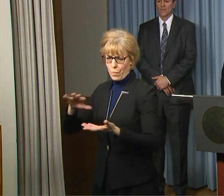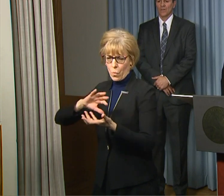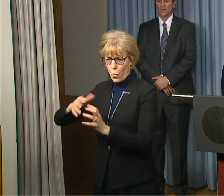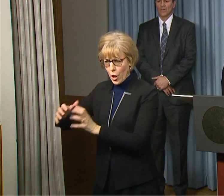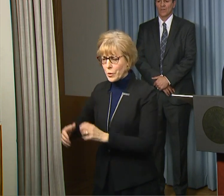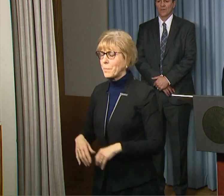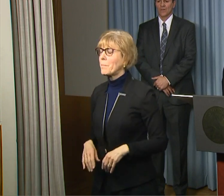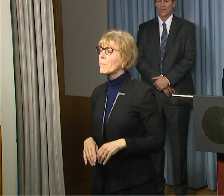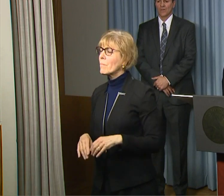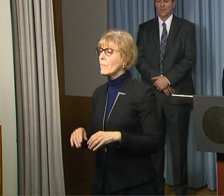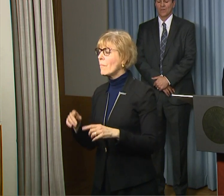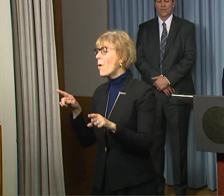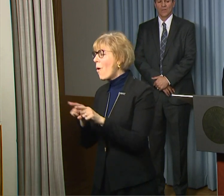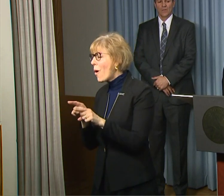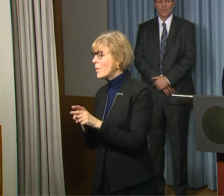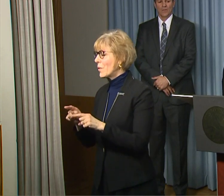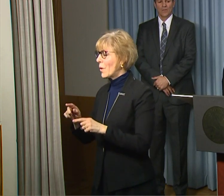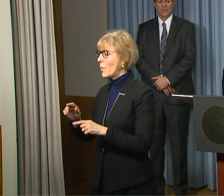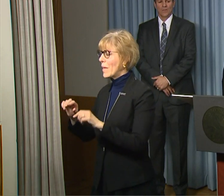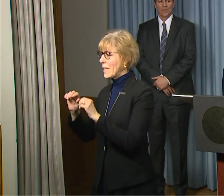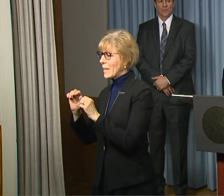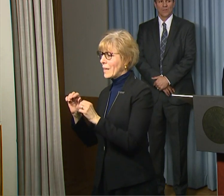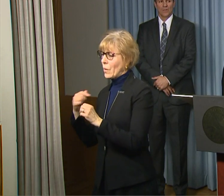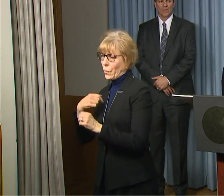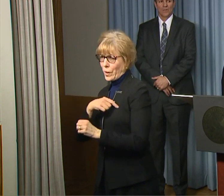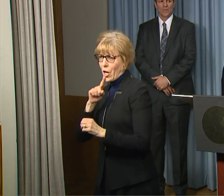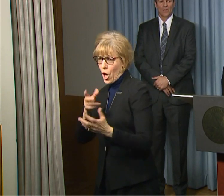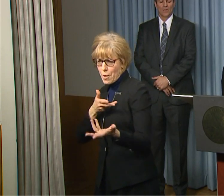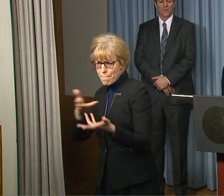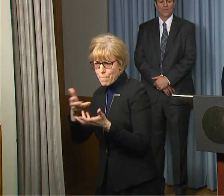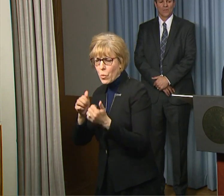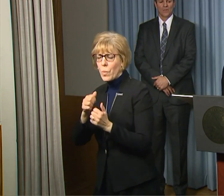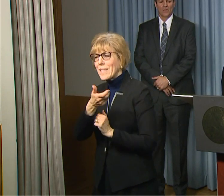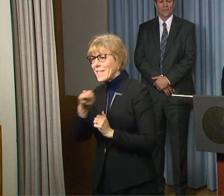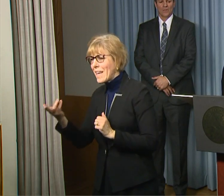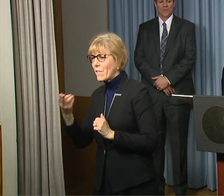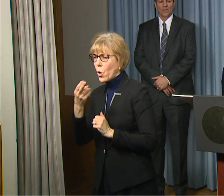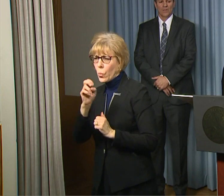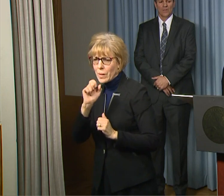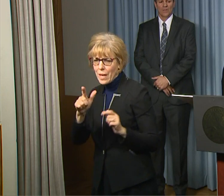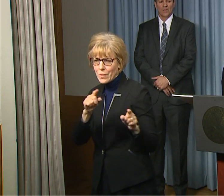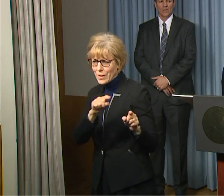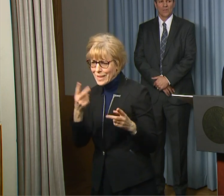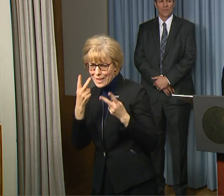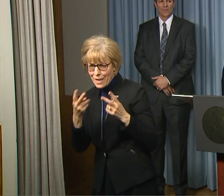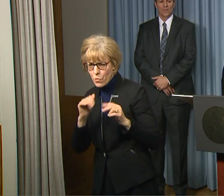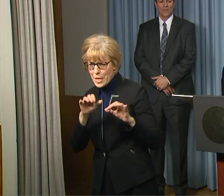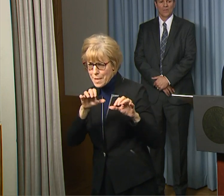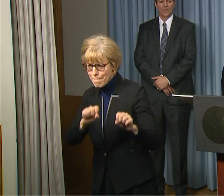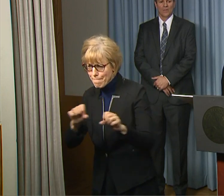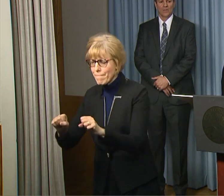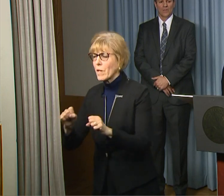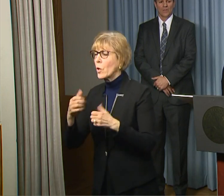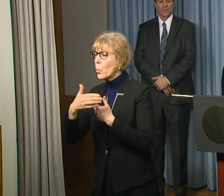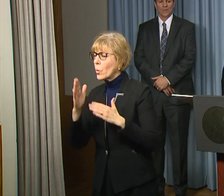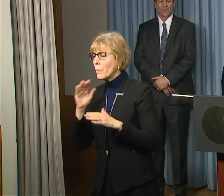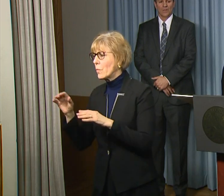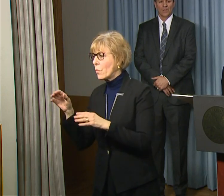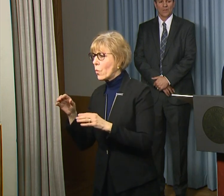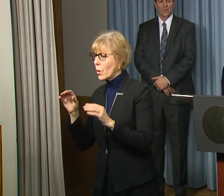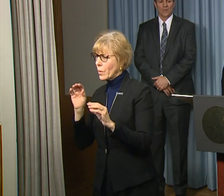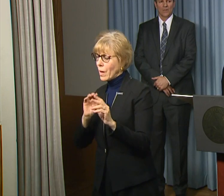of negotiating with several area hotels to secure rooms for our individuals, our family, friends,